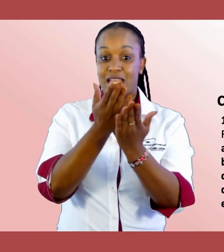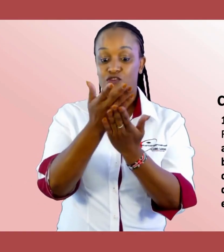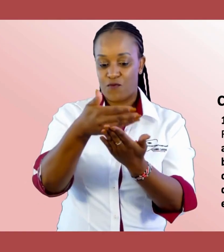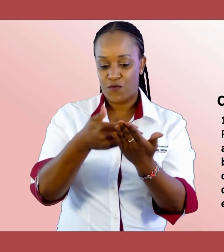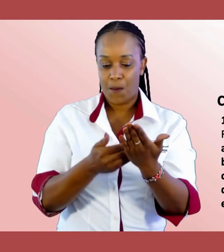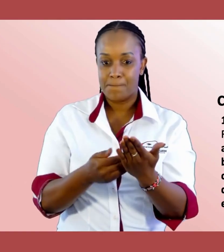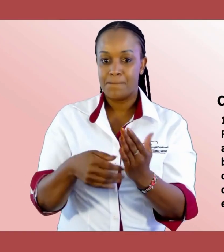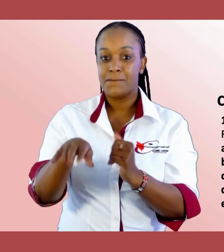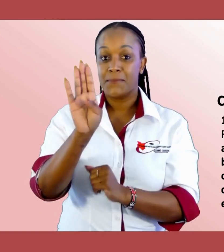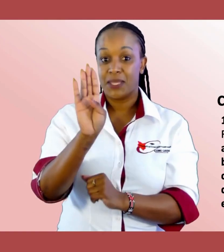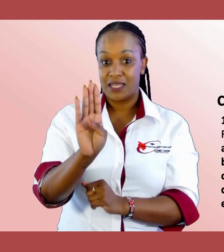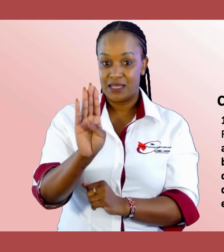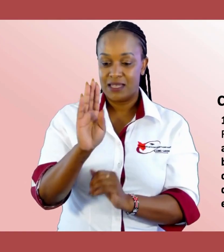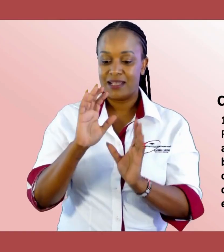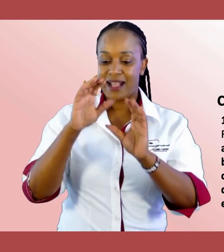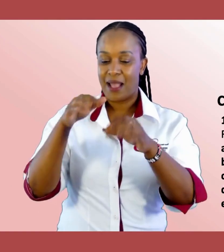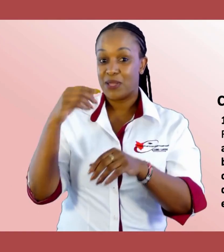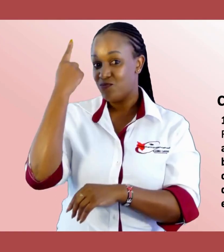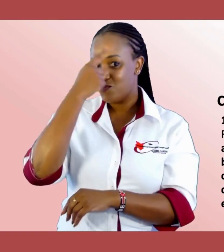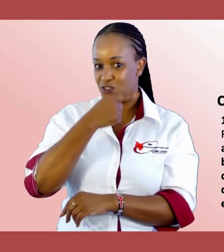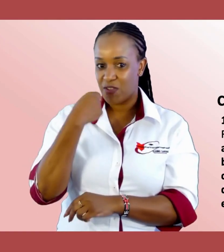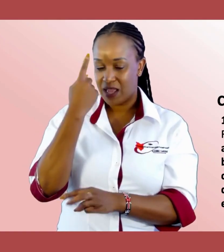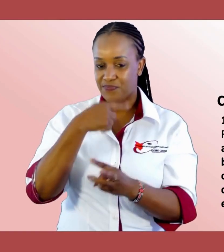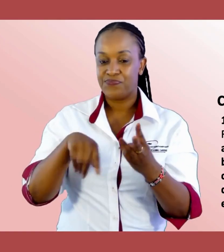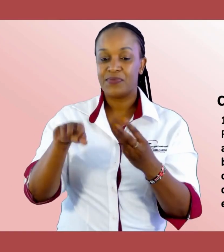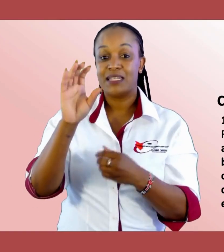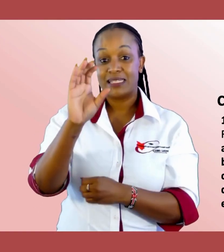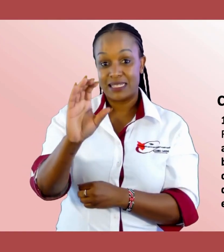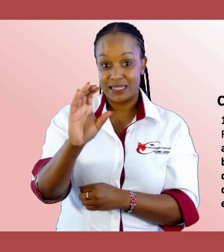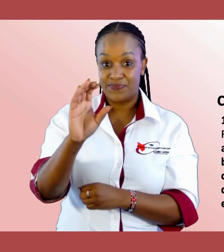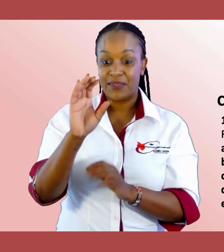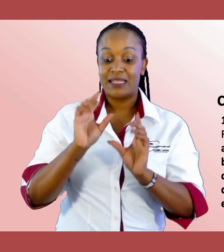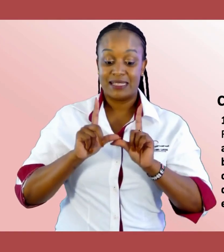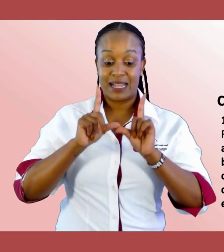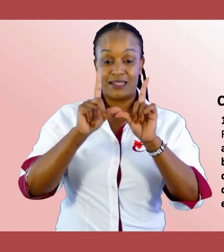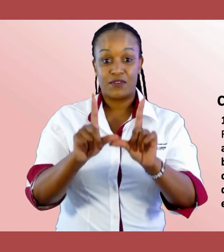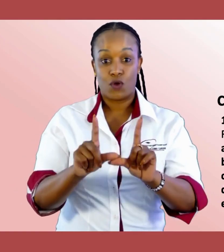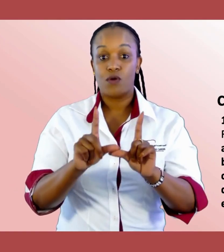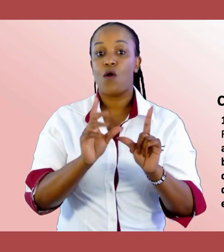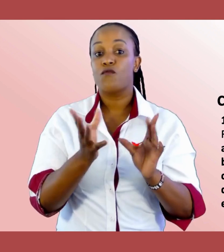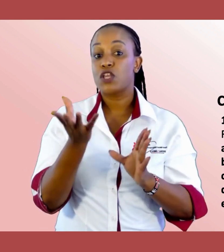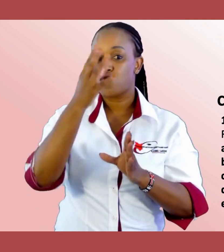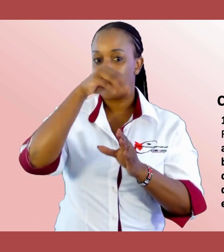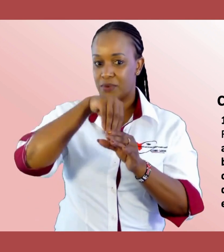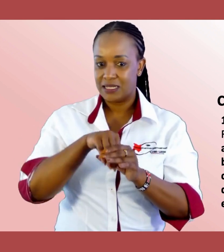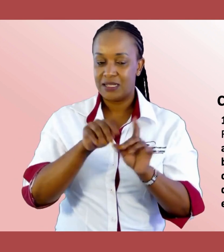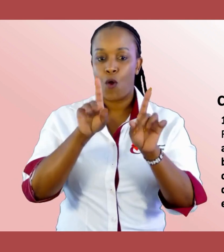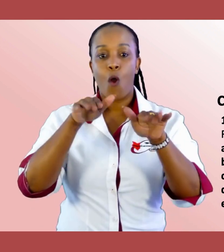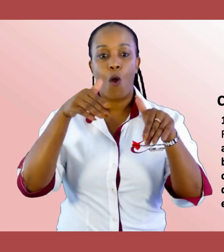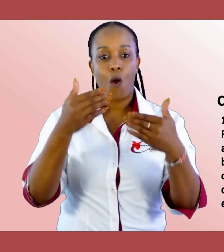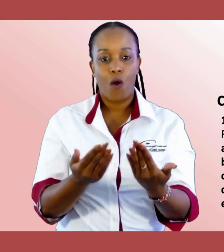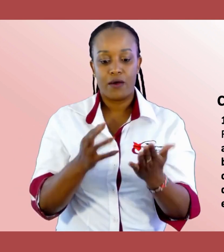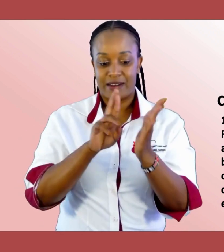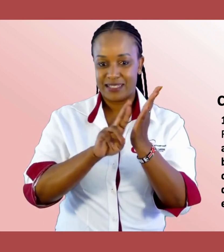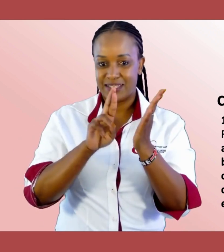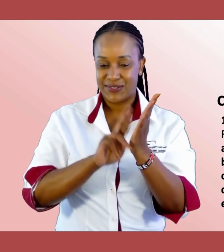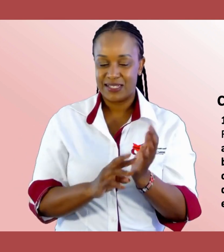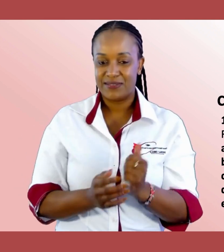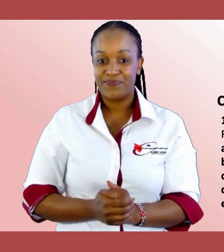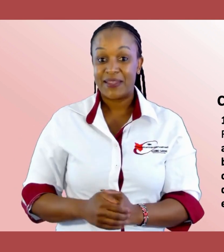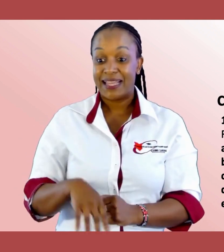form. B. Company profile. C. Certificate of incorporation or